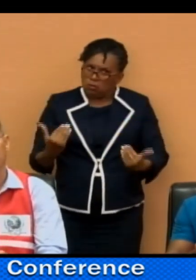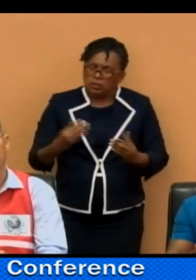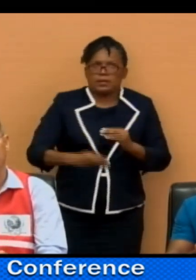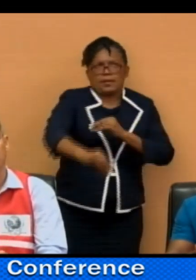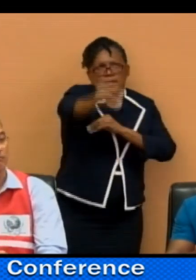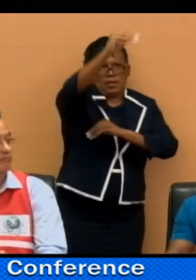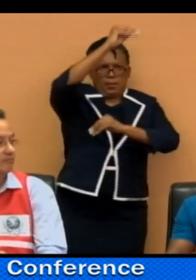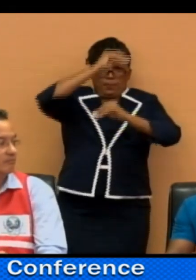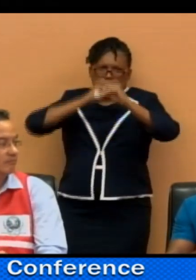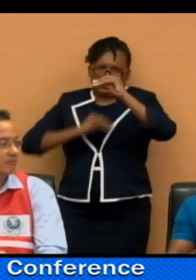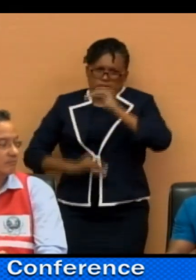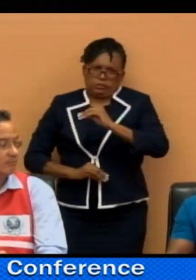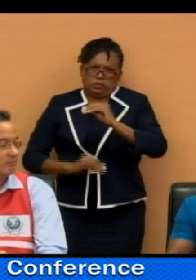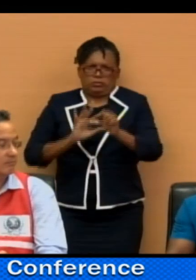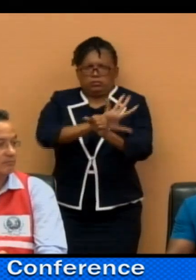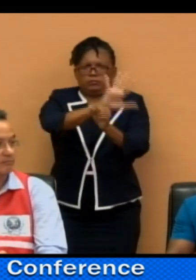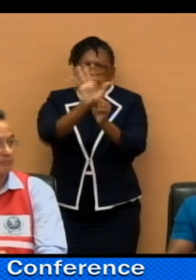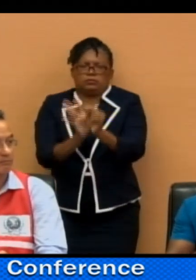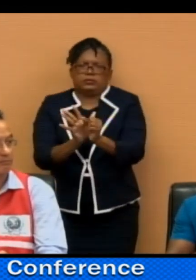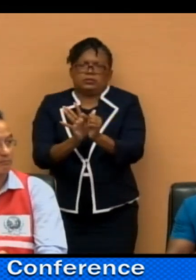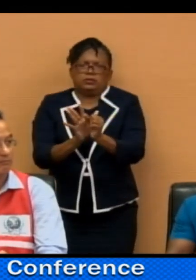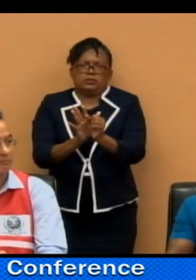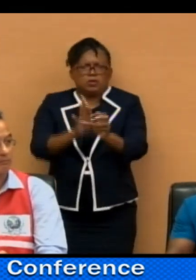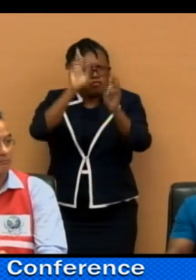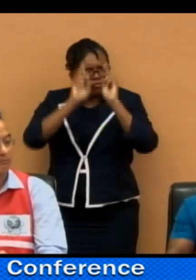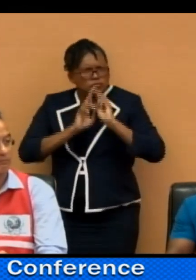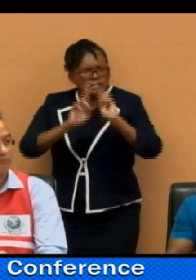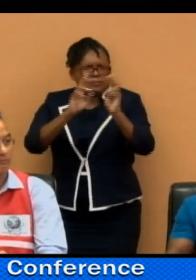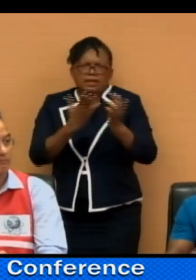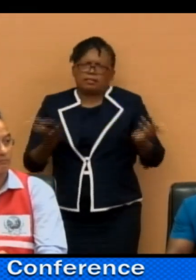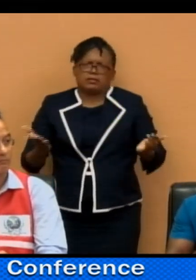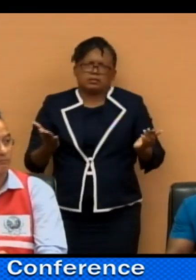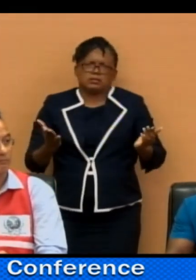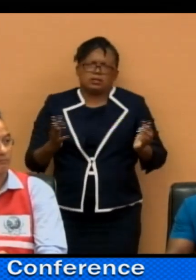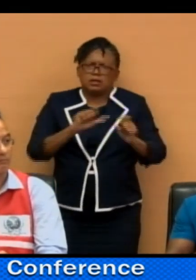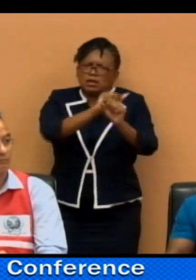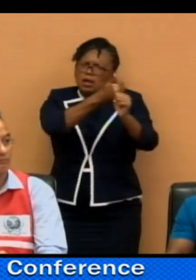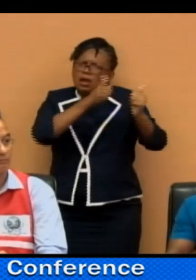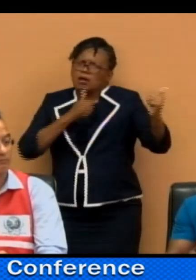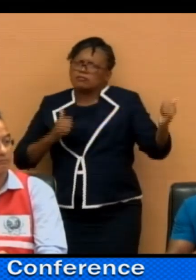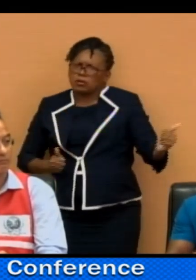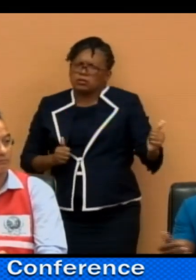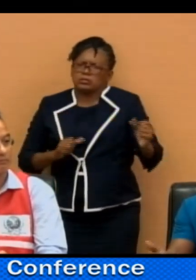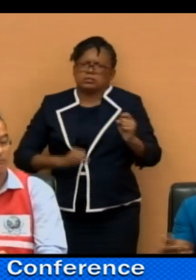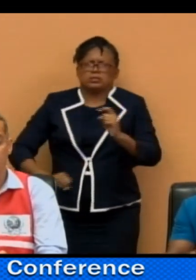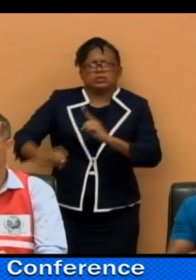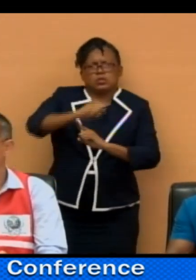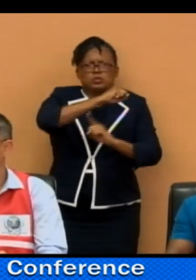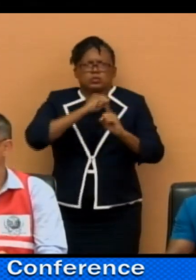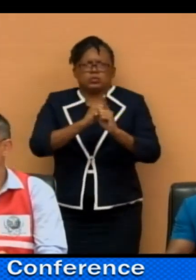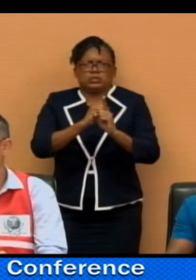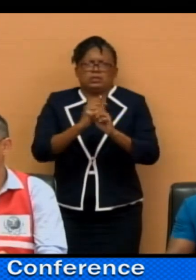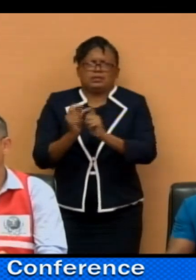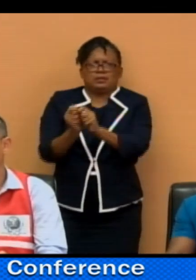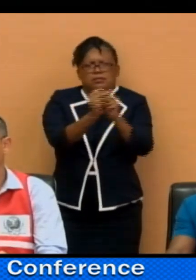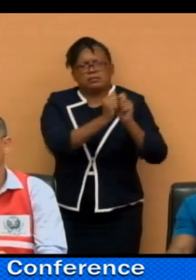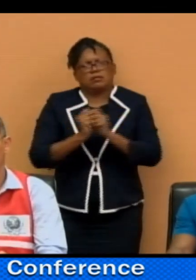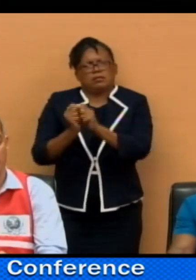want persons to respect this, avoid social gathering, because you really don't want to get to a stage where community transmission starts